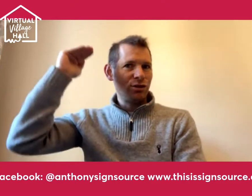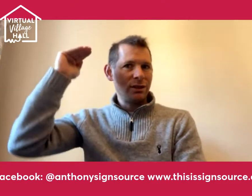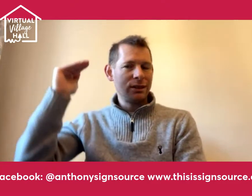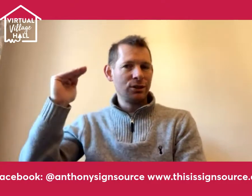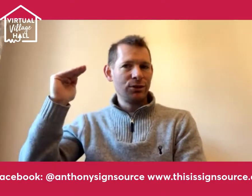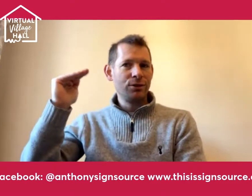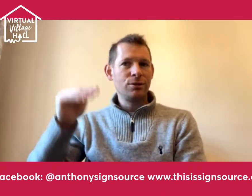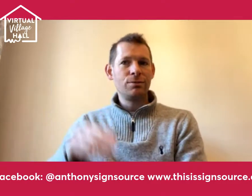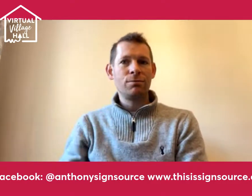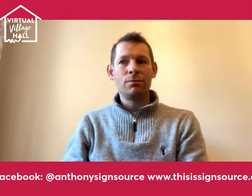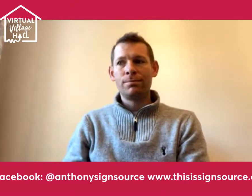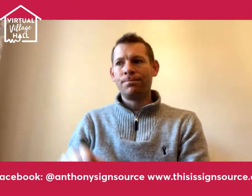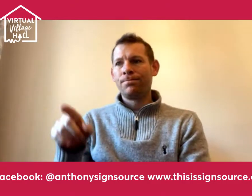He's average height.